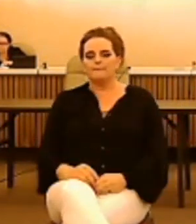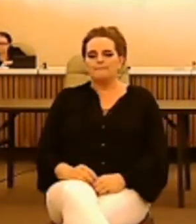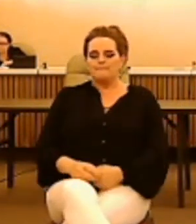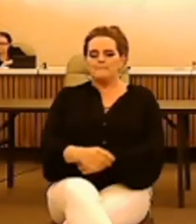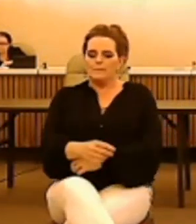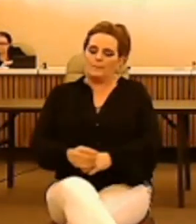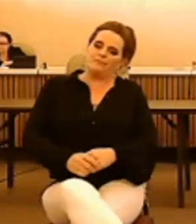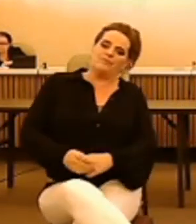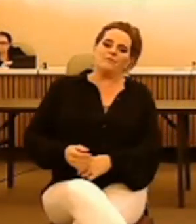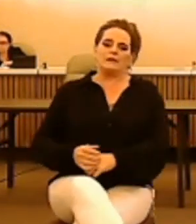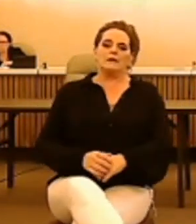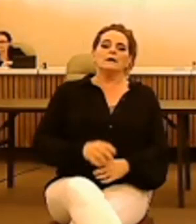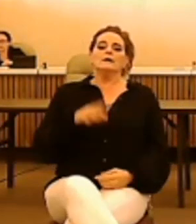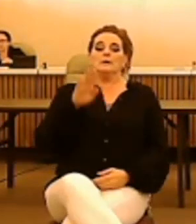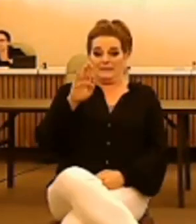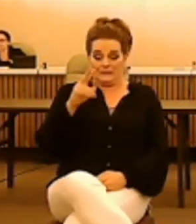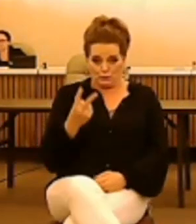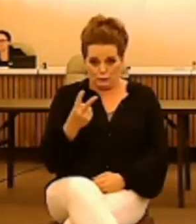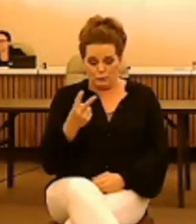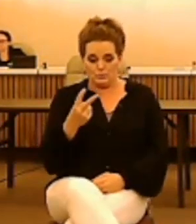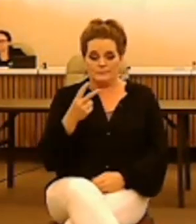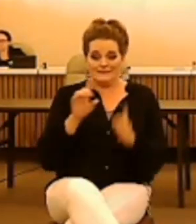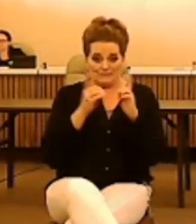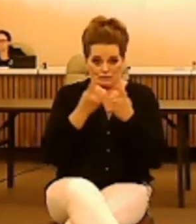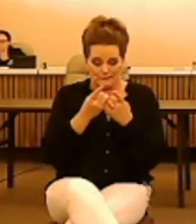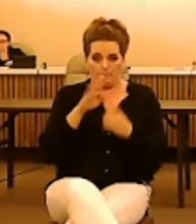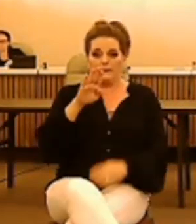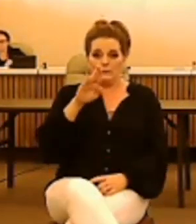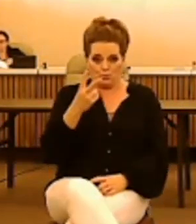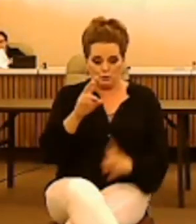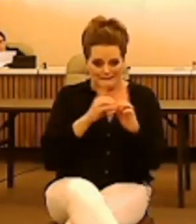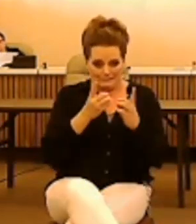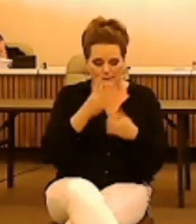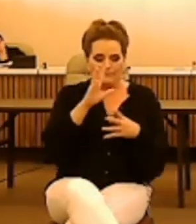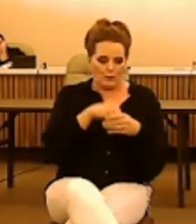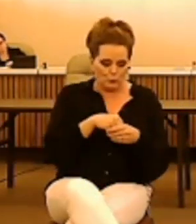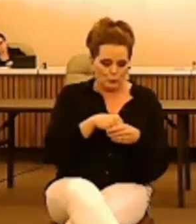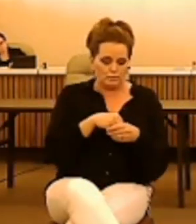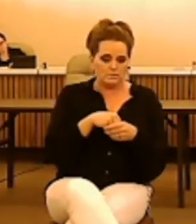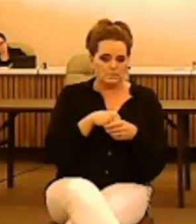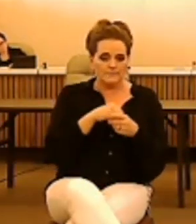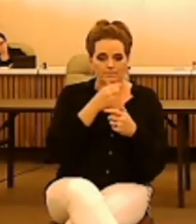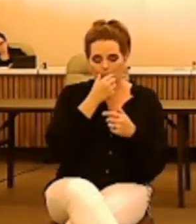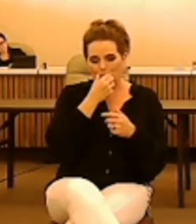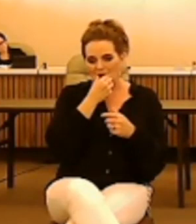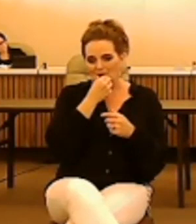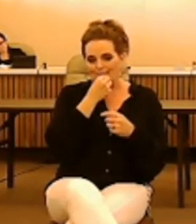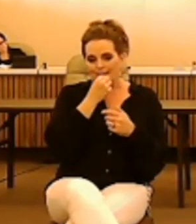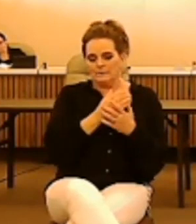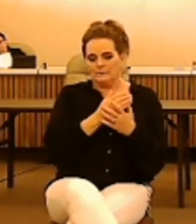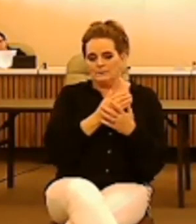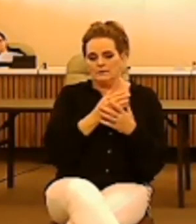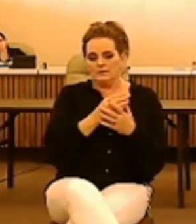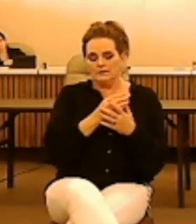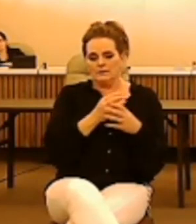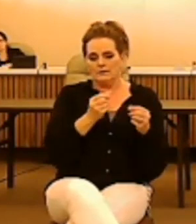in the B2 district that includes the parcel that was just